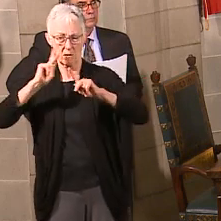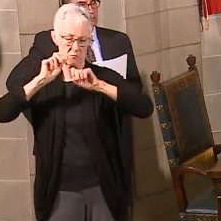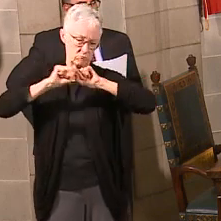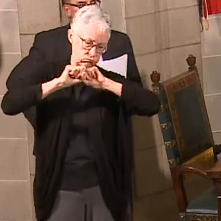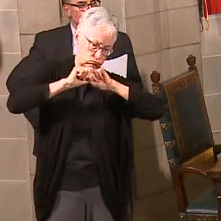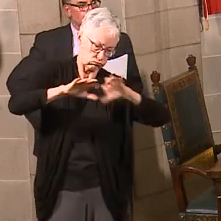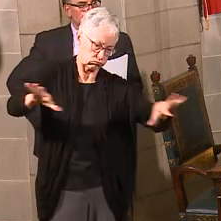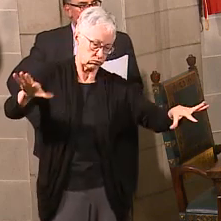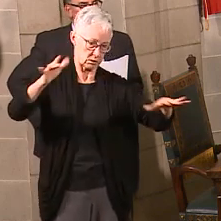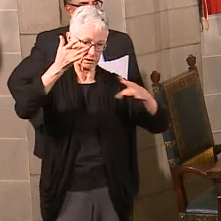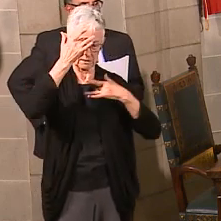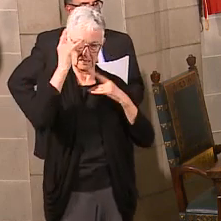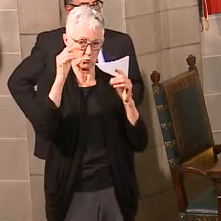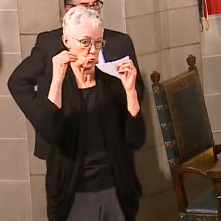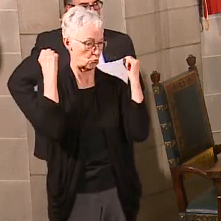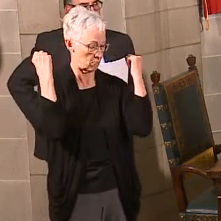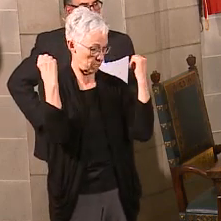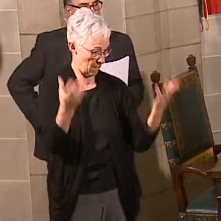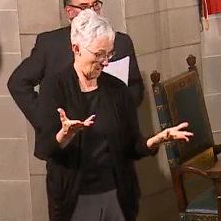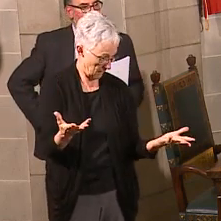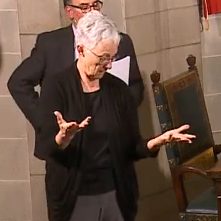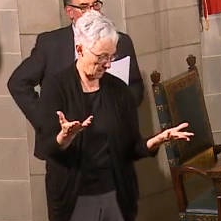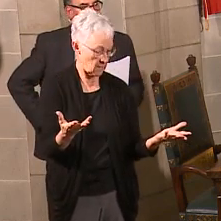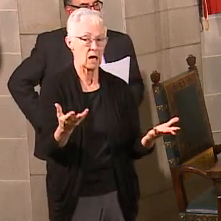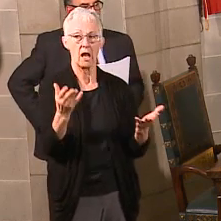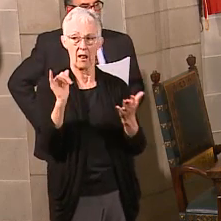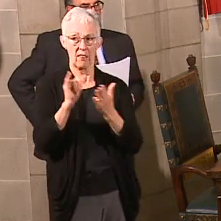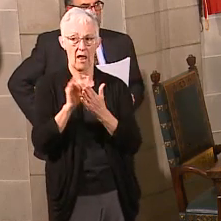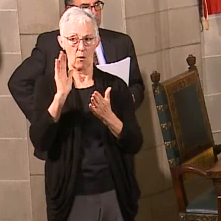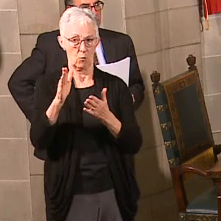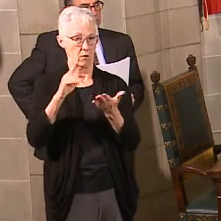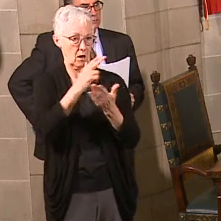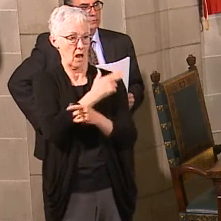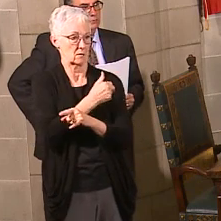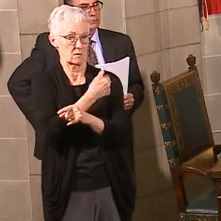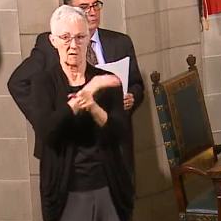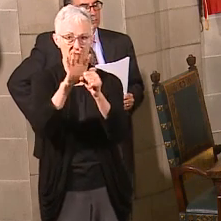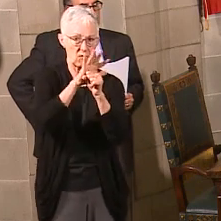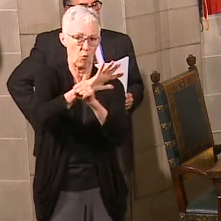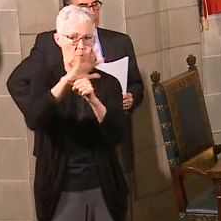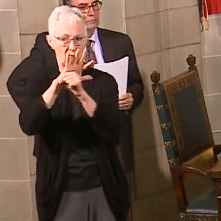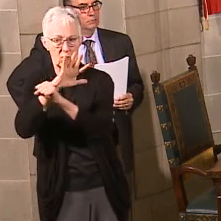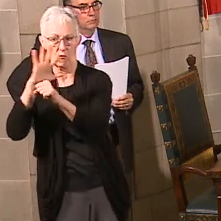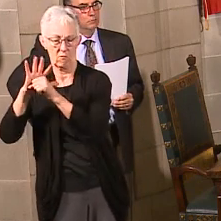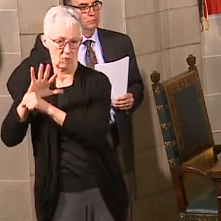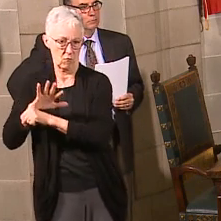Island, we have been able to manage this in a way that has not overwhelmed the healthcare system.